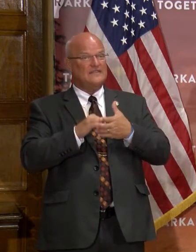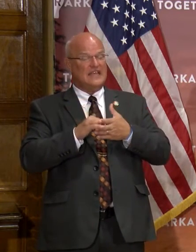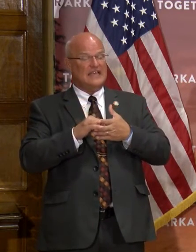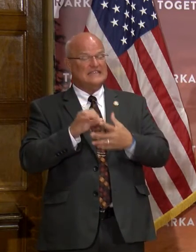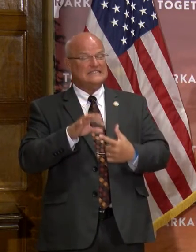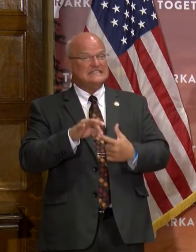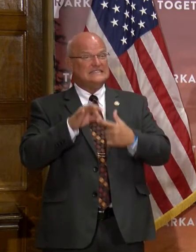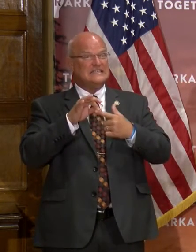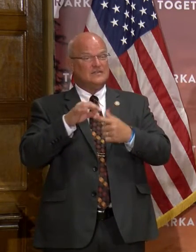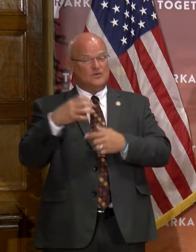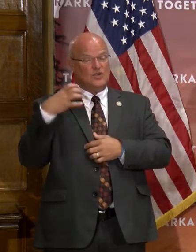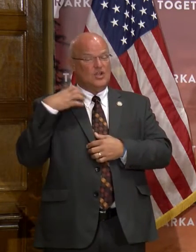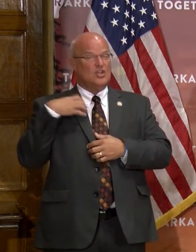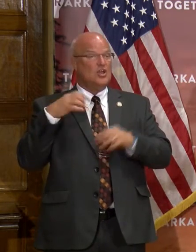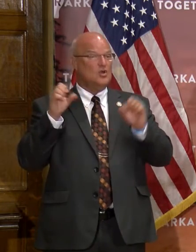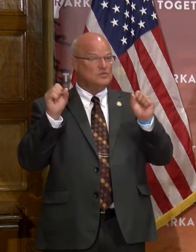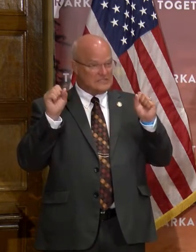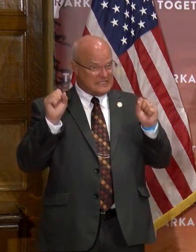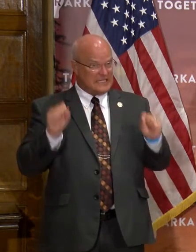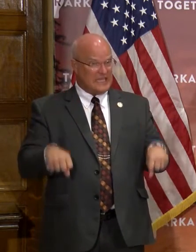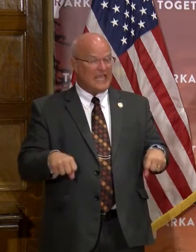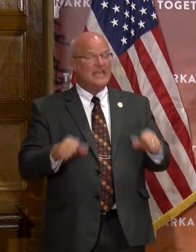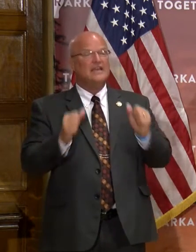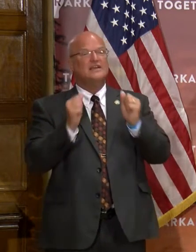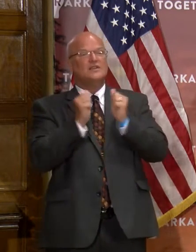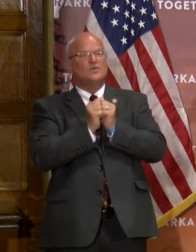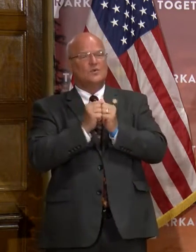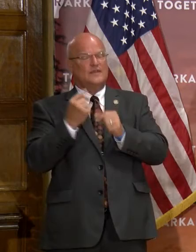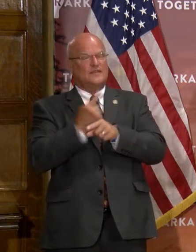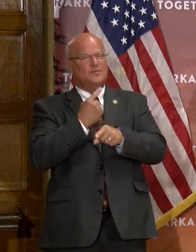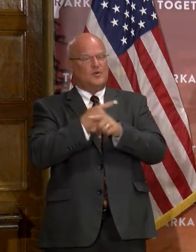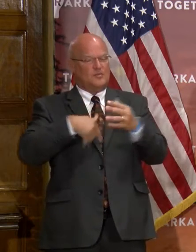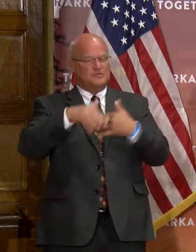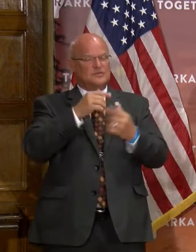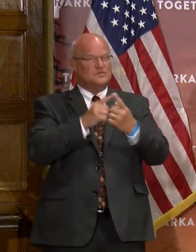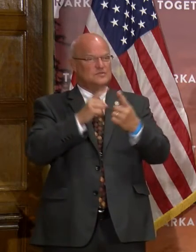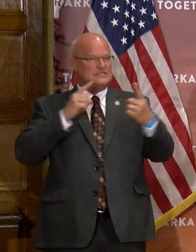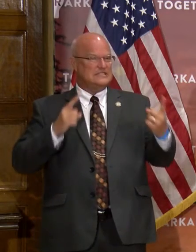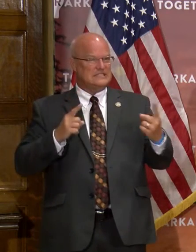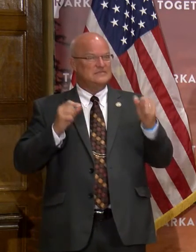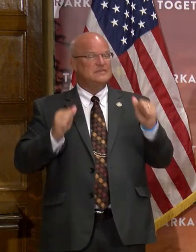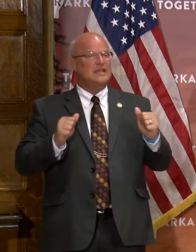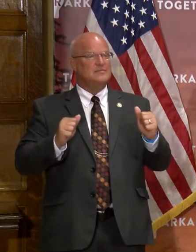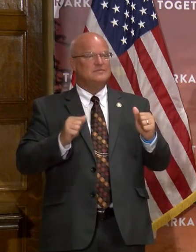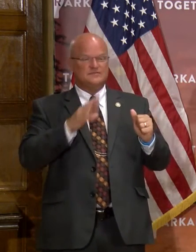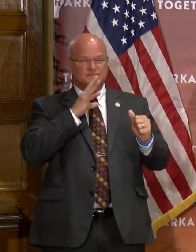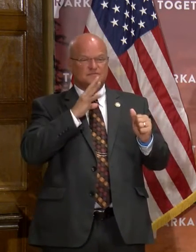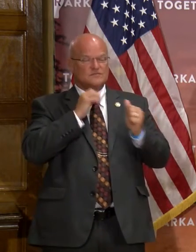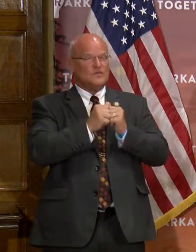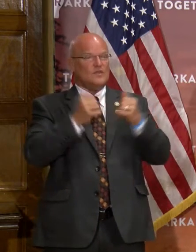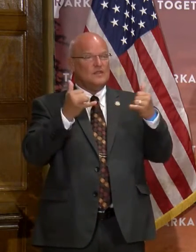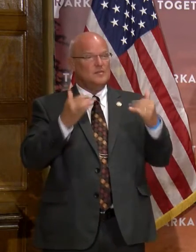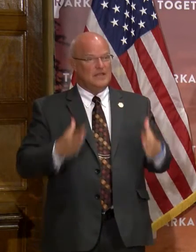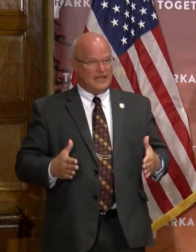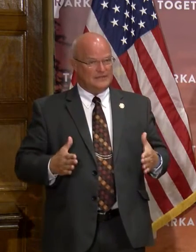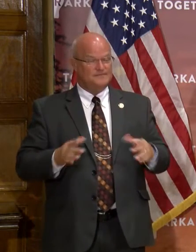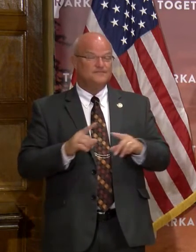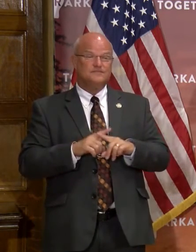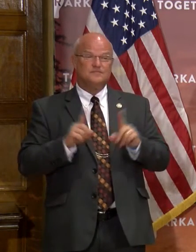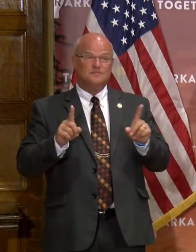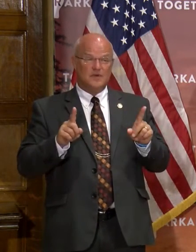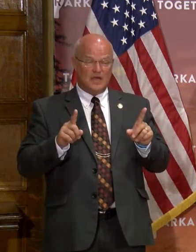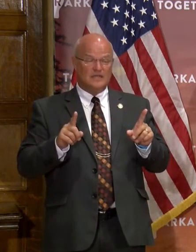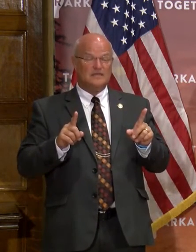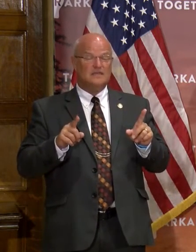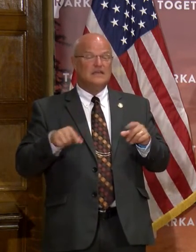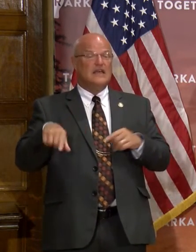distinction where a coach can, with a proper socially distance, be able to talk to the players, but